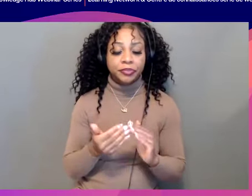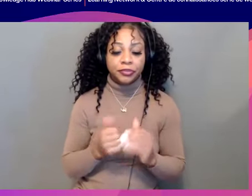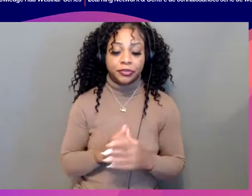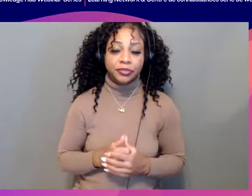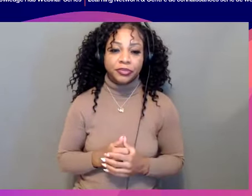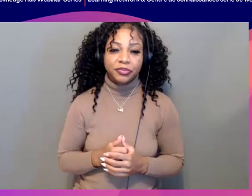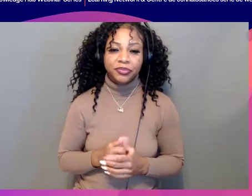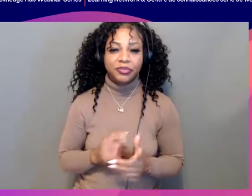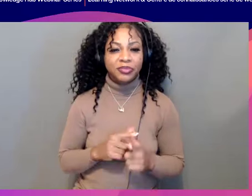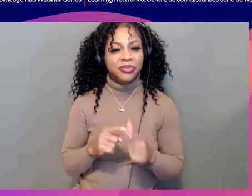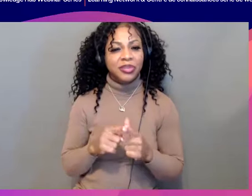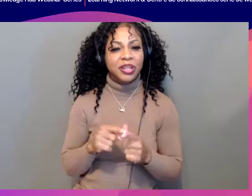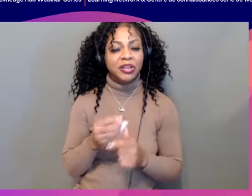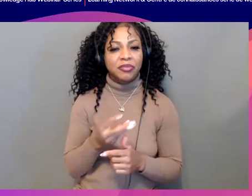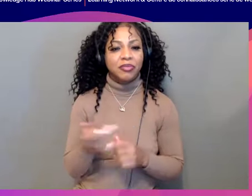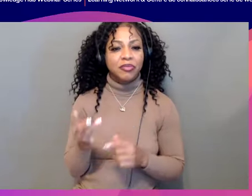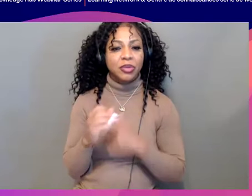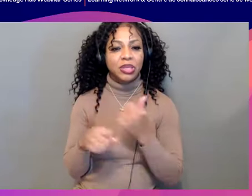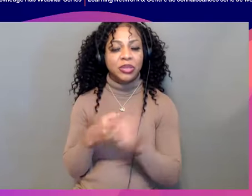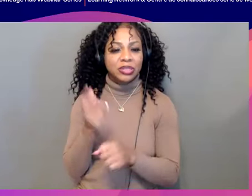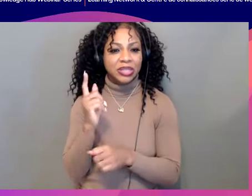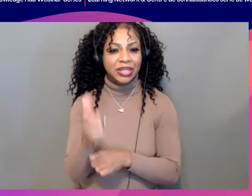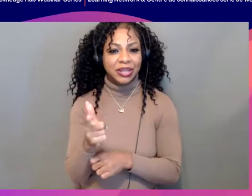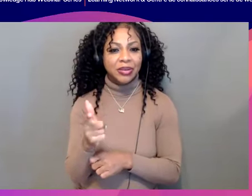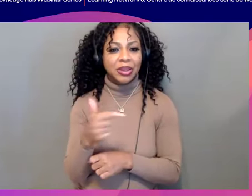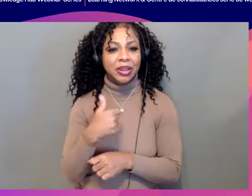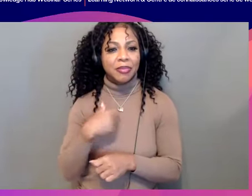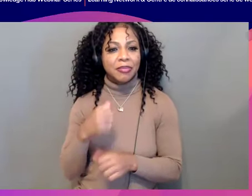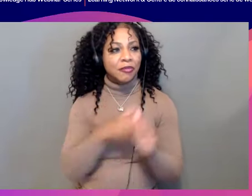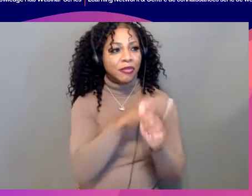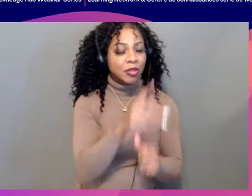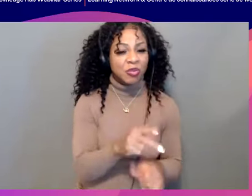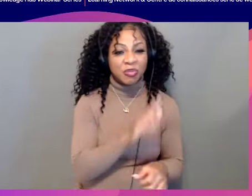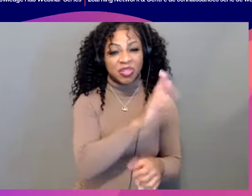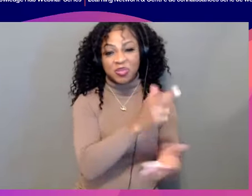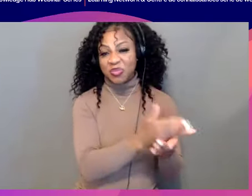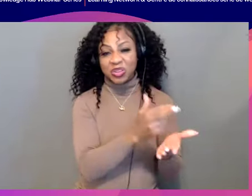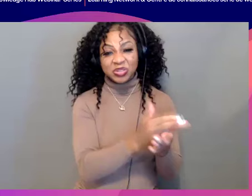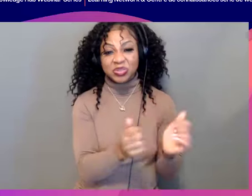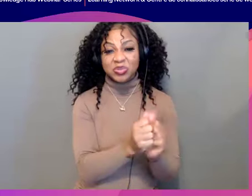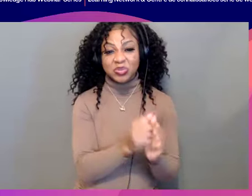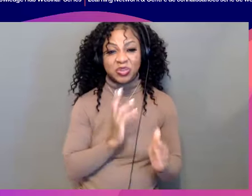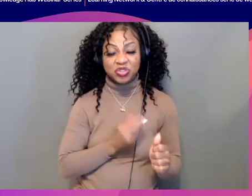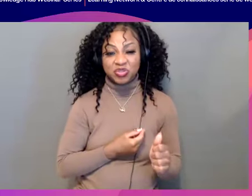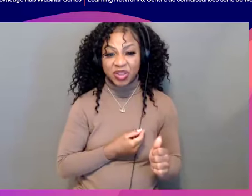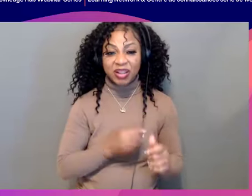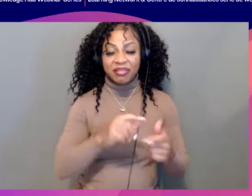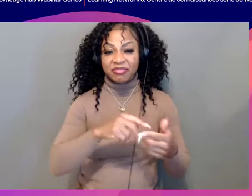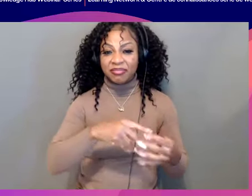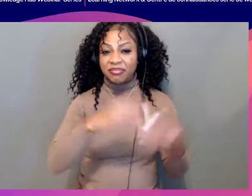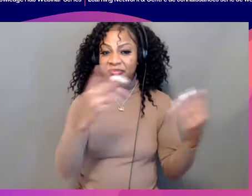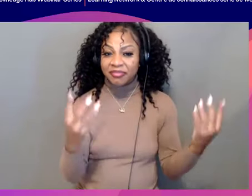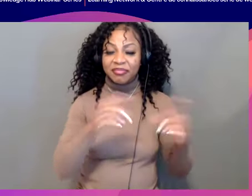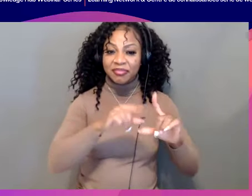And then I've gone back a few years later and all of those materials are gone. And so that becomes challenging because